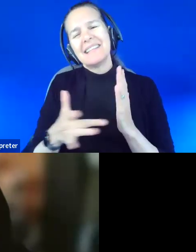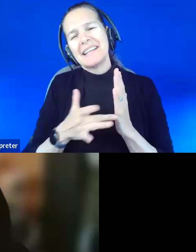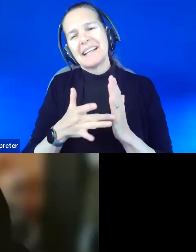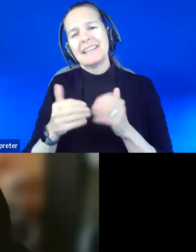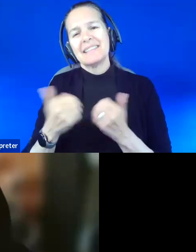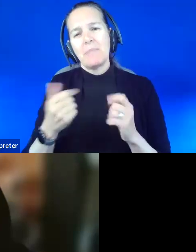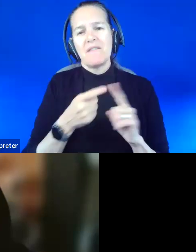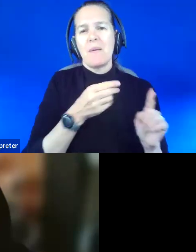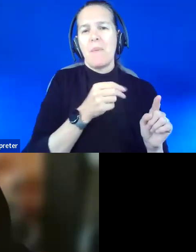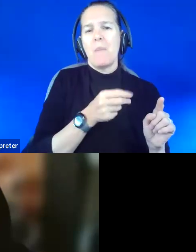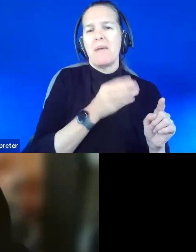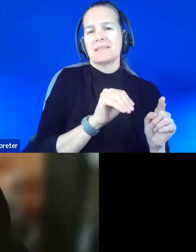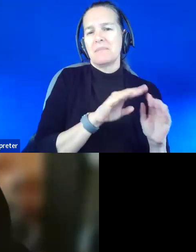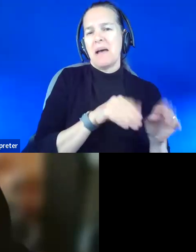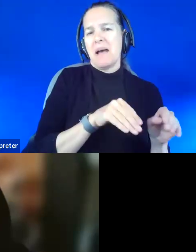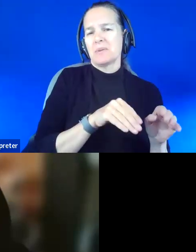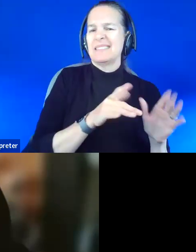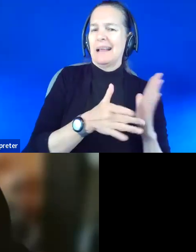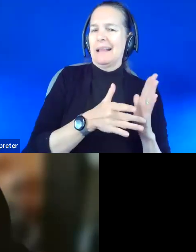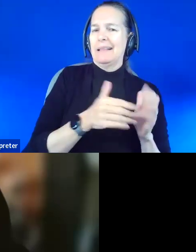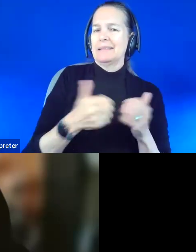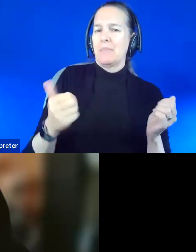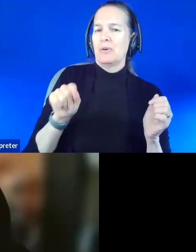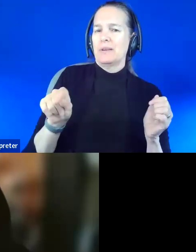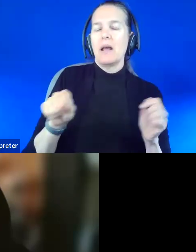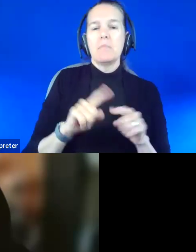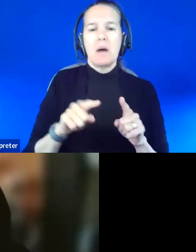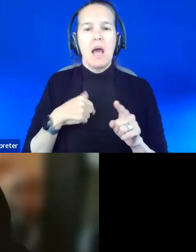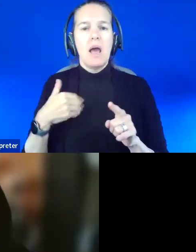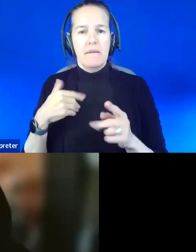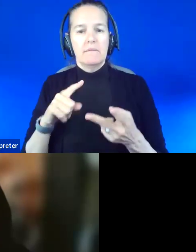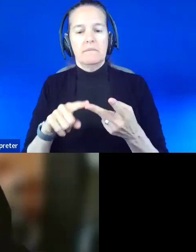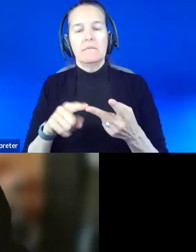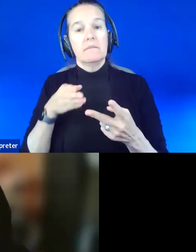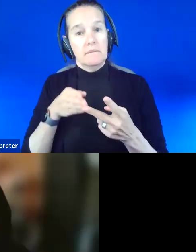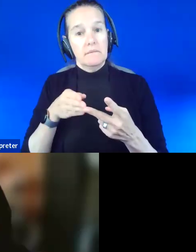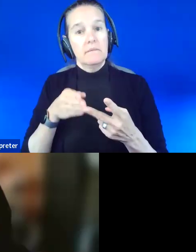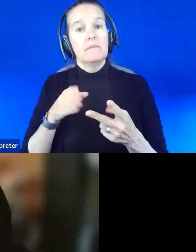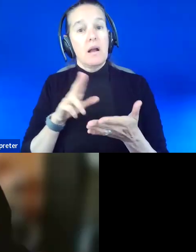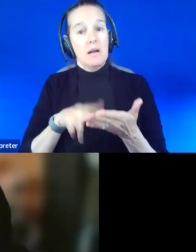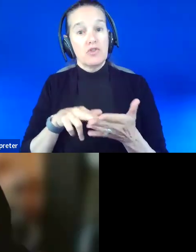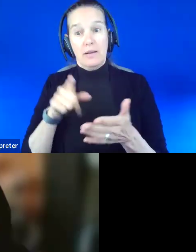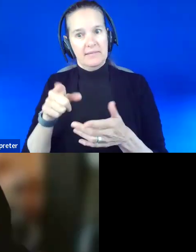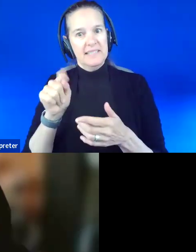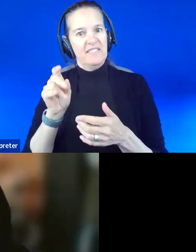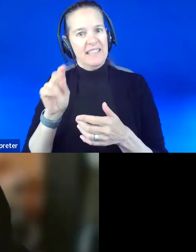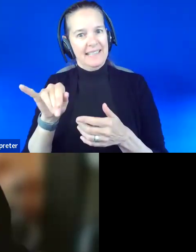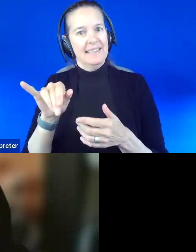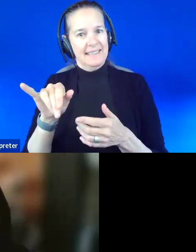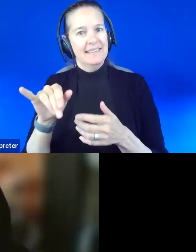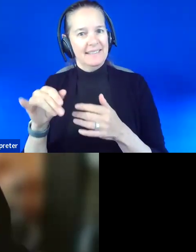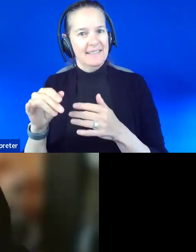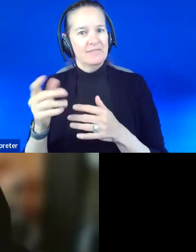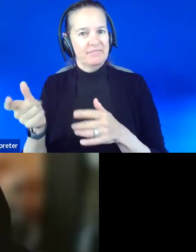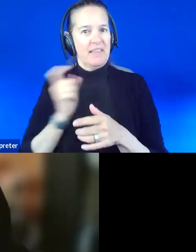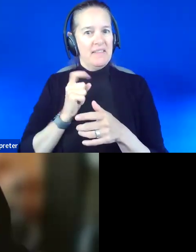my Opossum House work, but also I have a prime contract with a client that actually Tiffany connected me with. And eventually, I